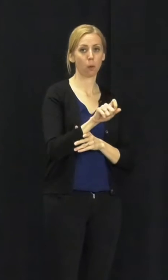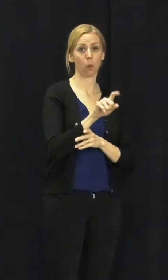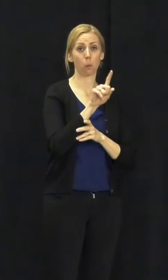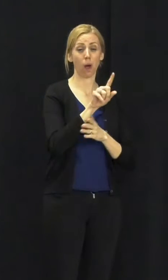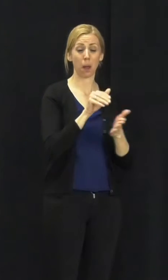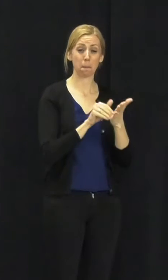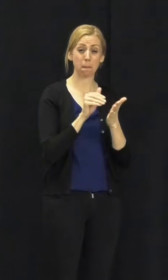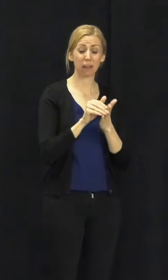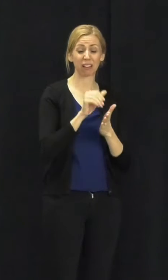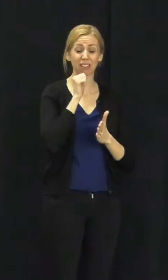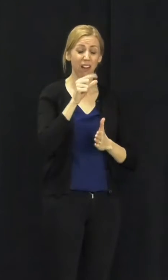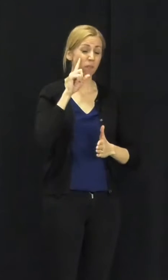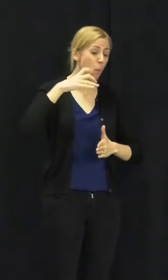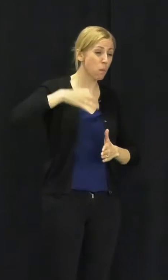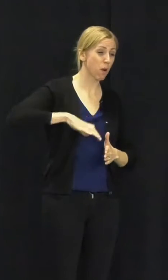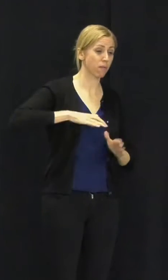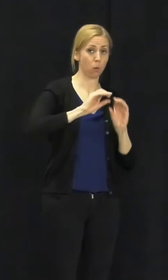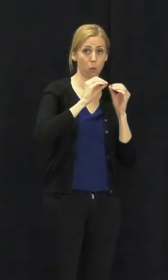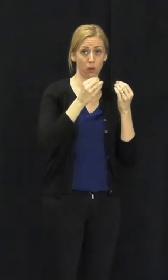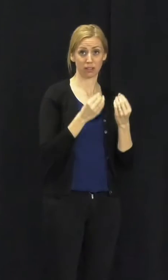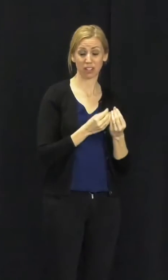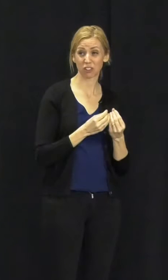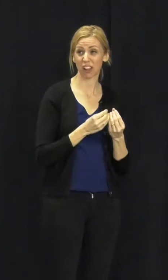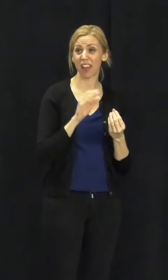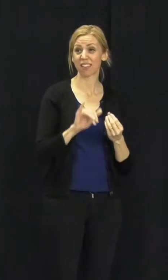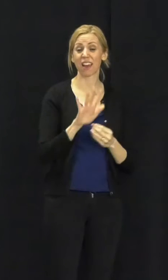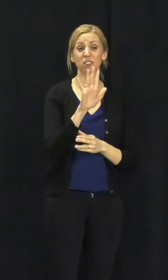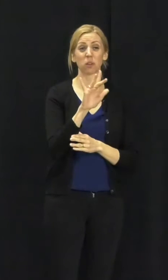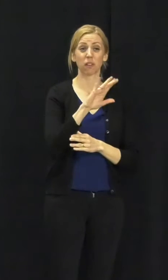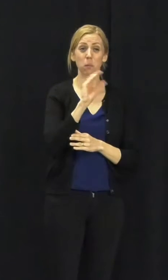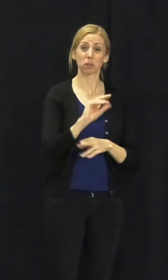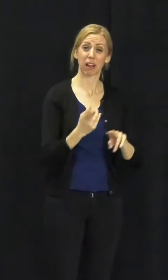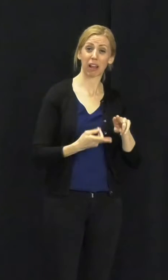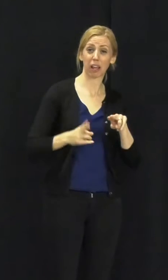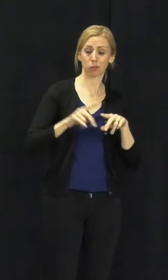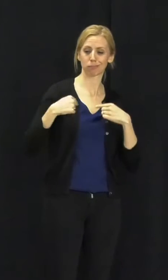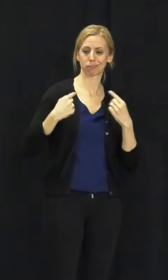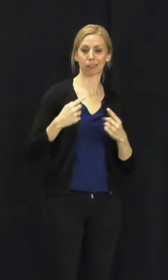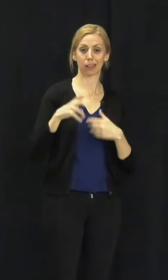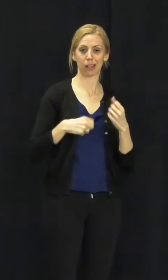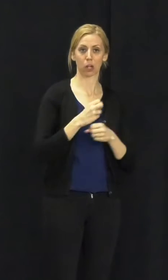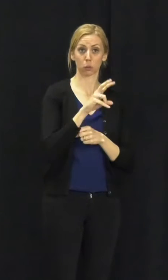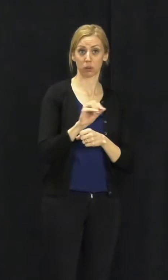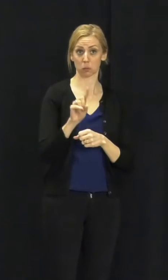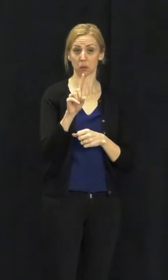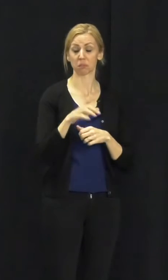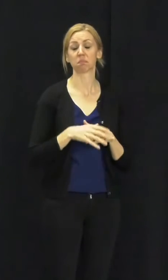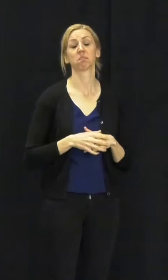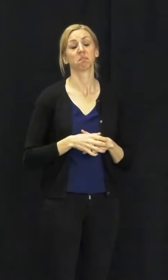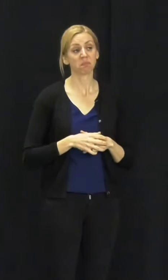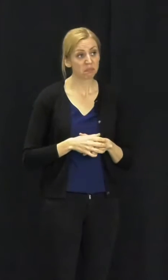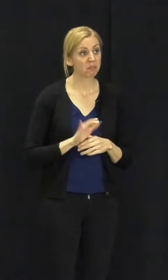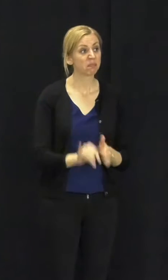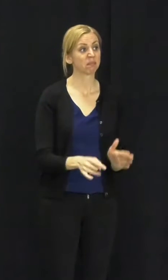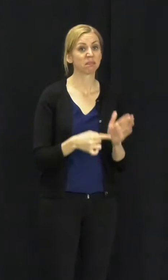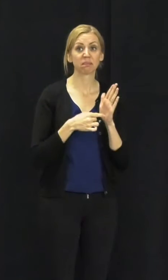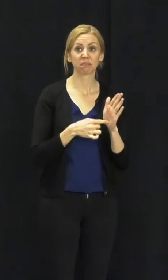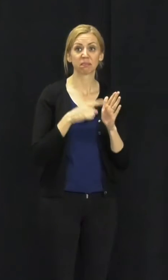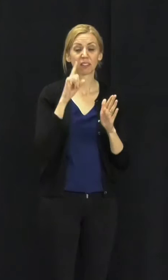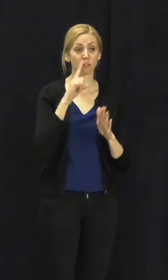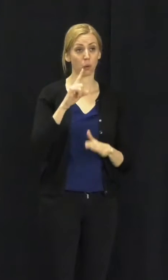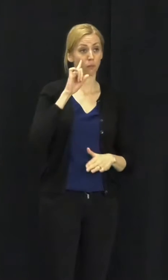Yeah, right? I'm like totally impressed. So I'm very happy to be here, but I also wanted to acknowledge out loud that